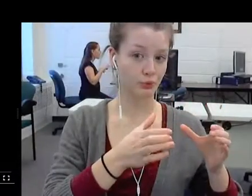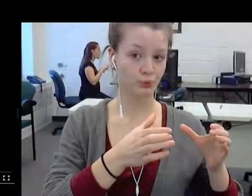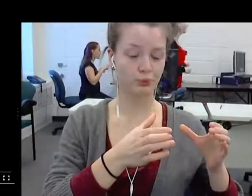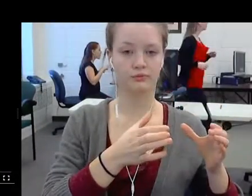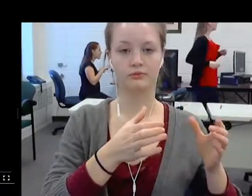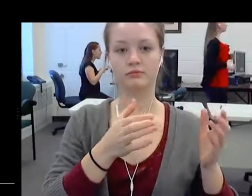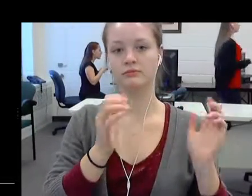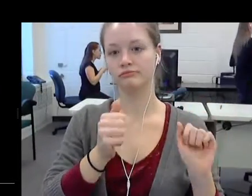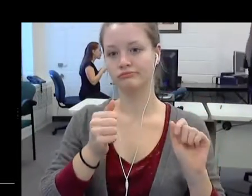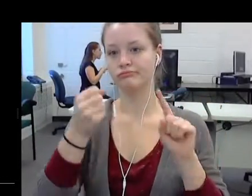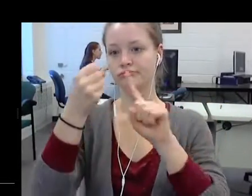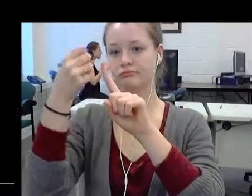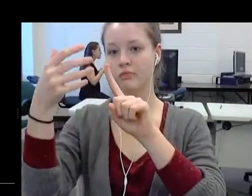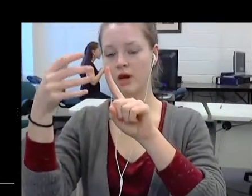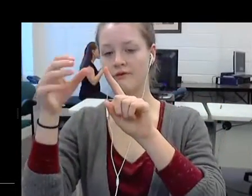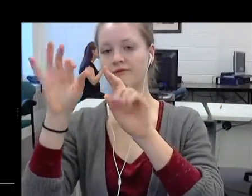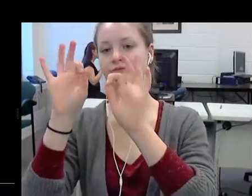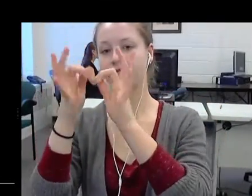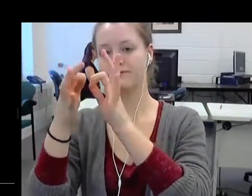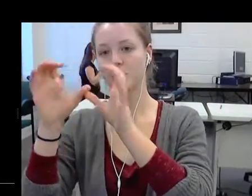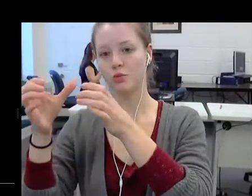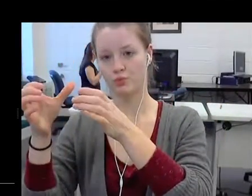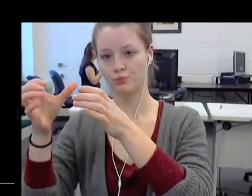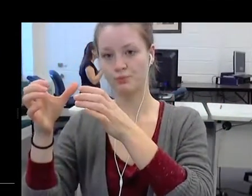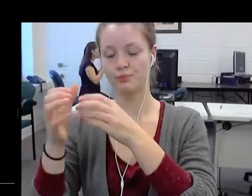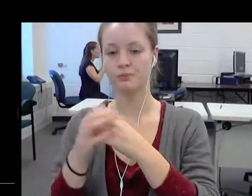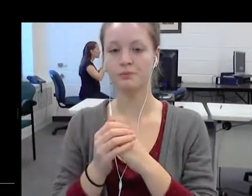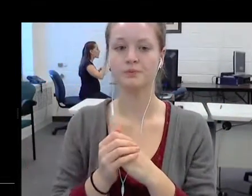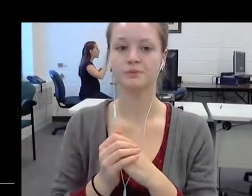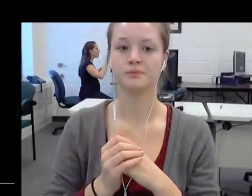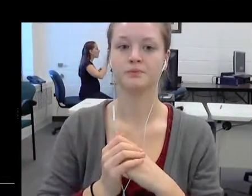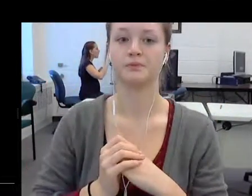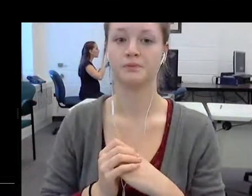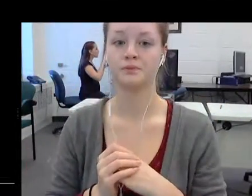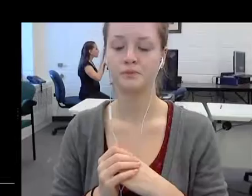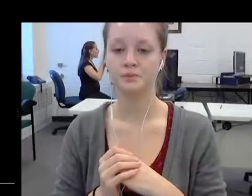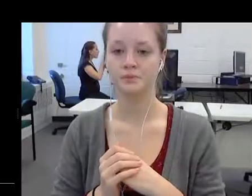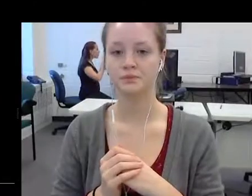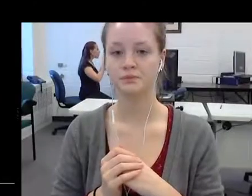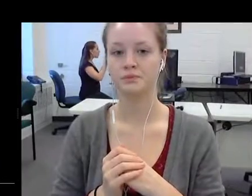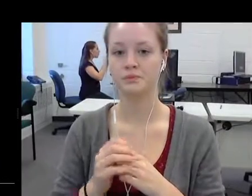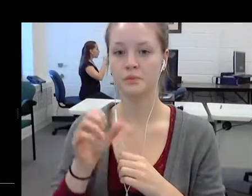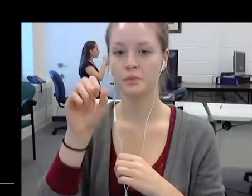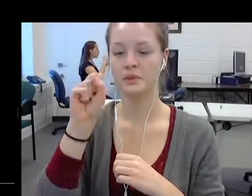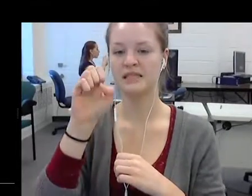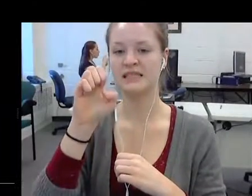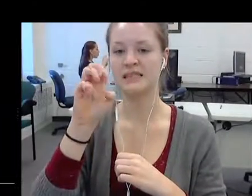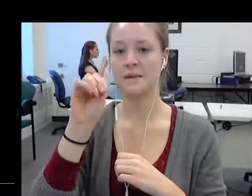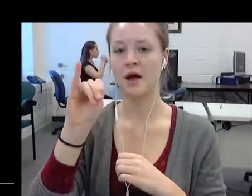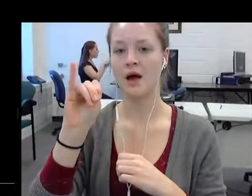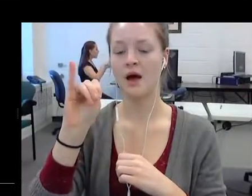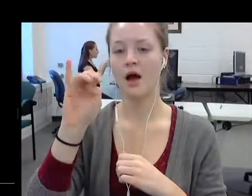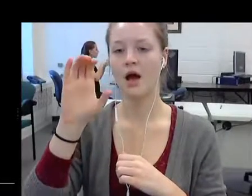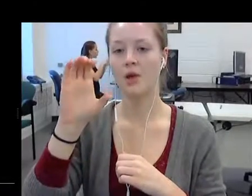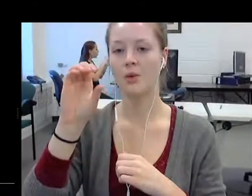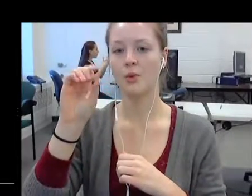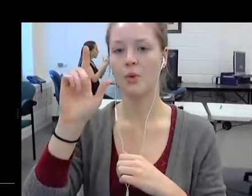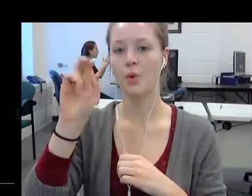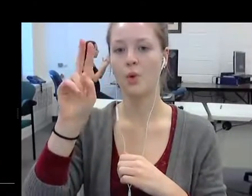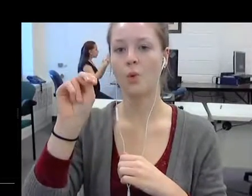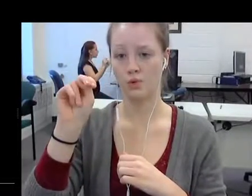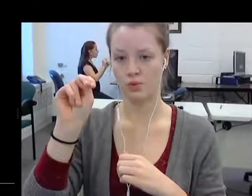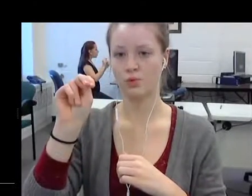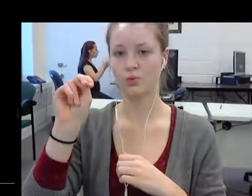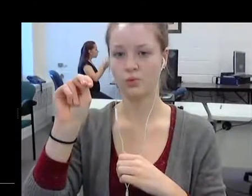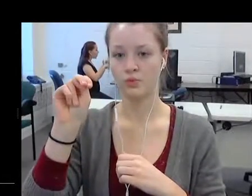And I'll put semicolon, family group, live together. And